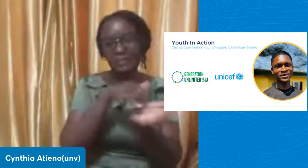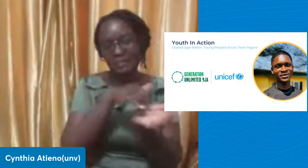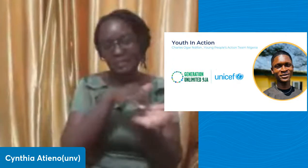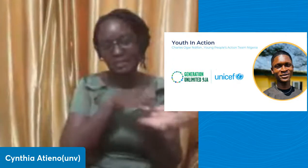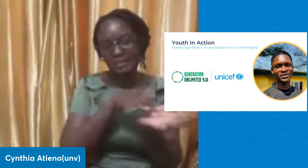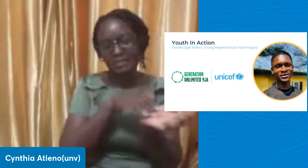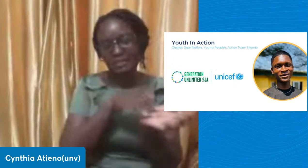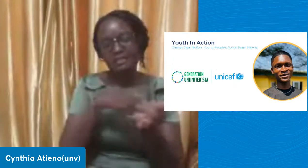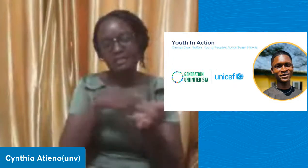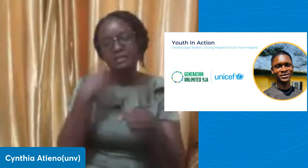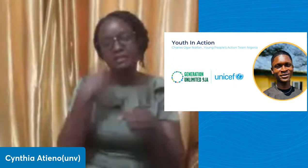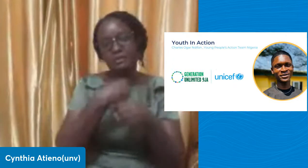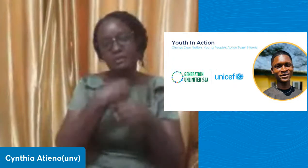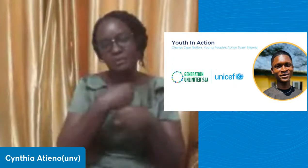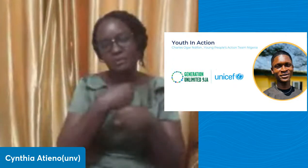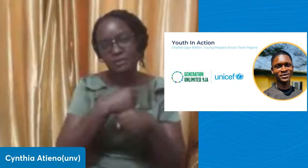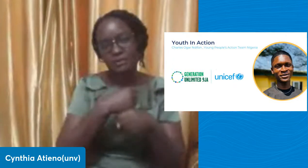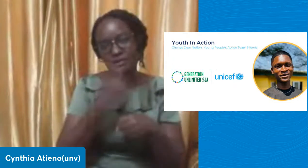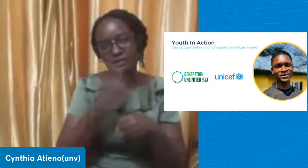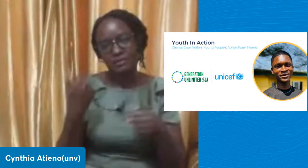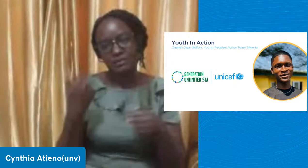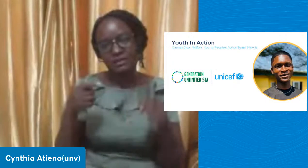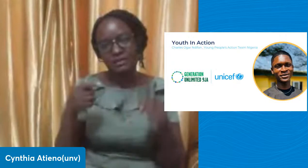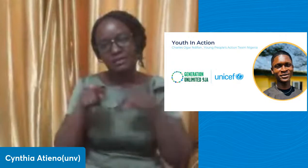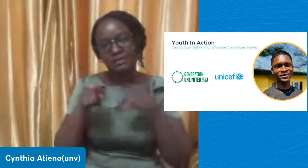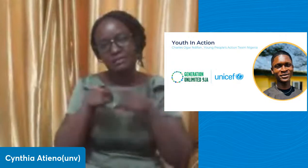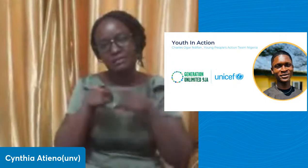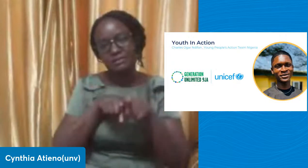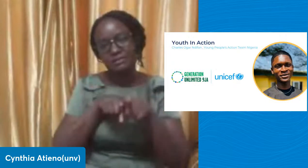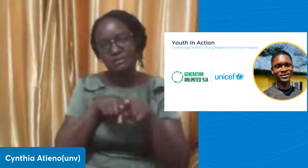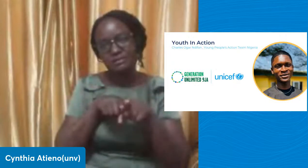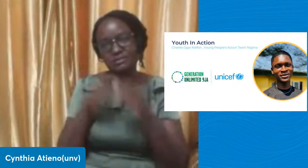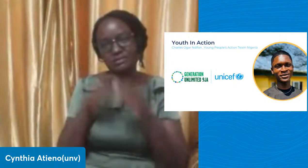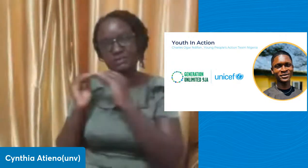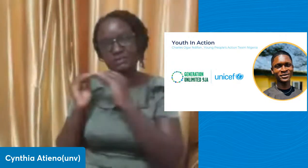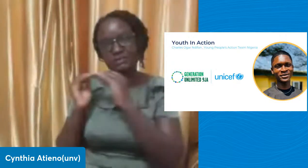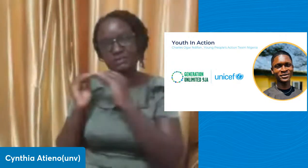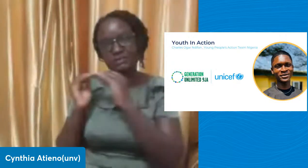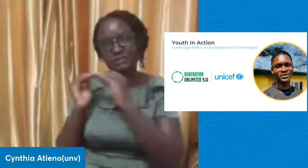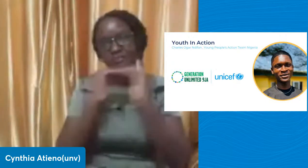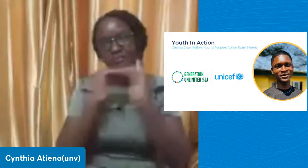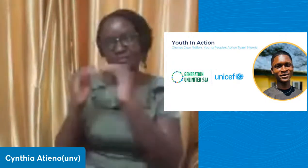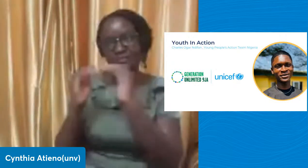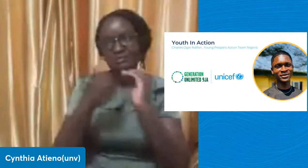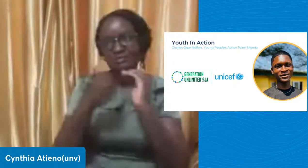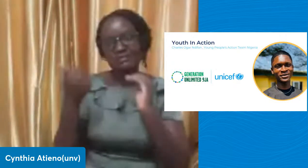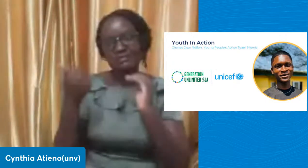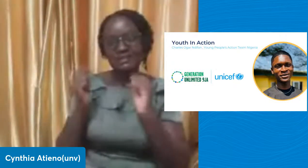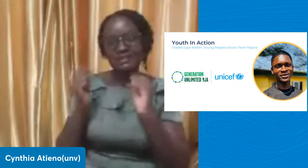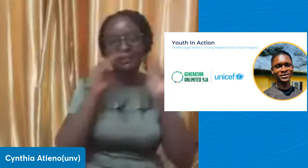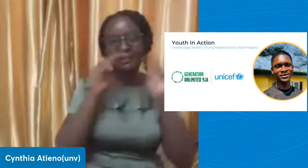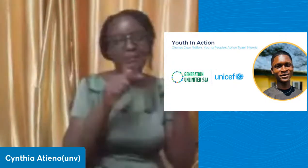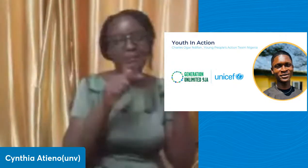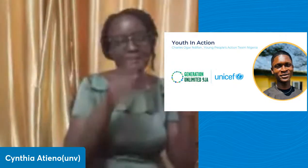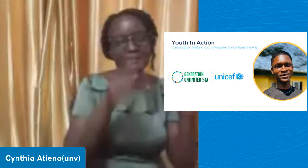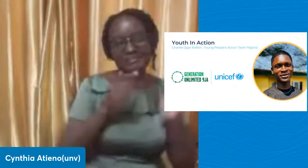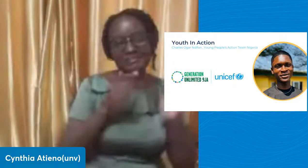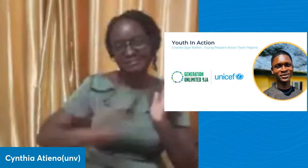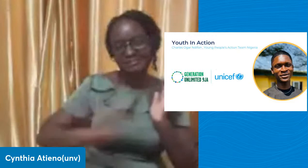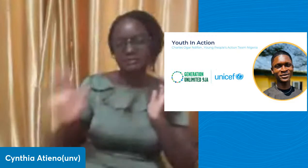making sure that their peers doesn't discriminate them from doing what they should